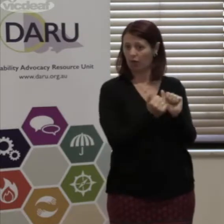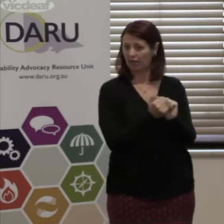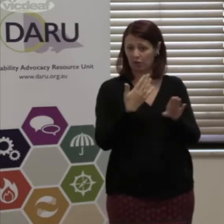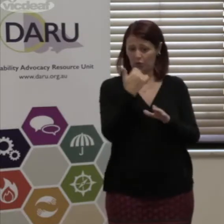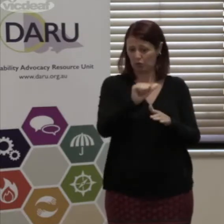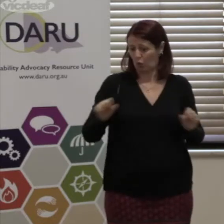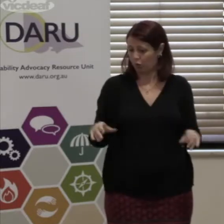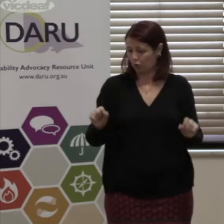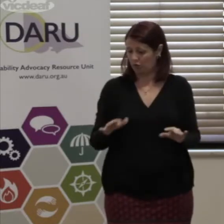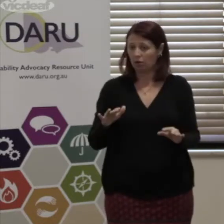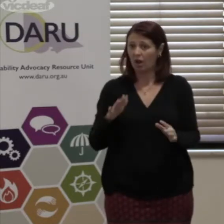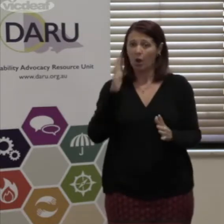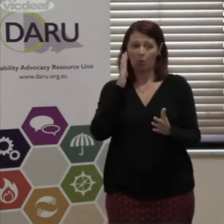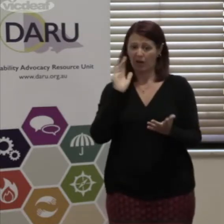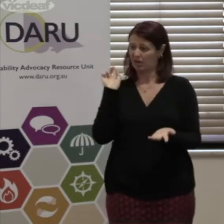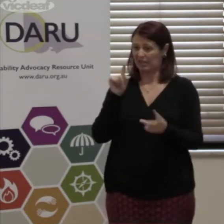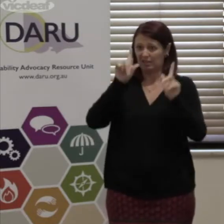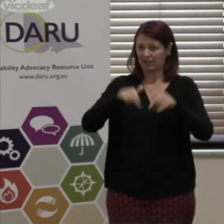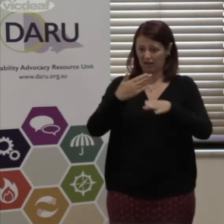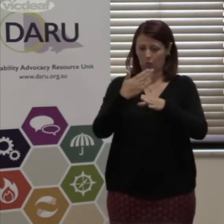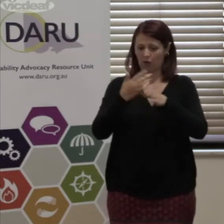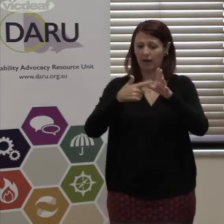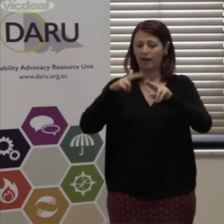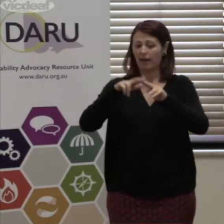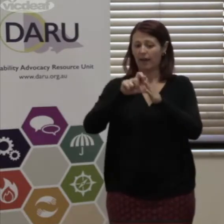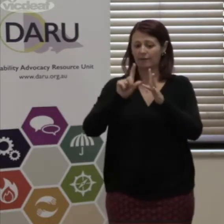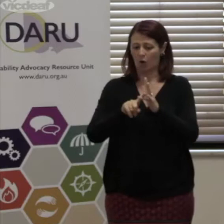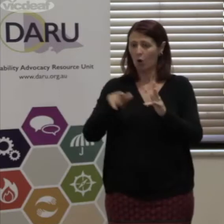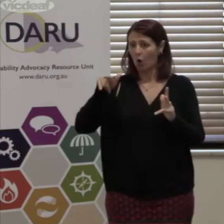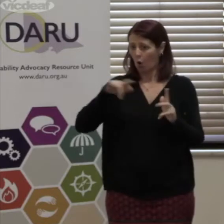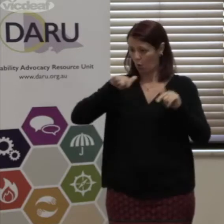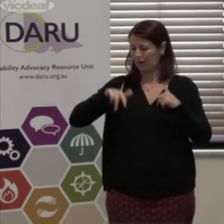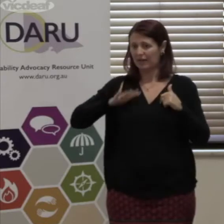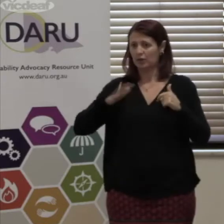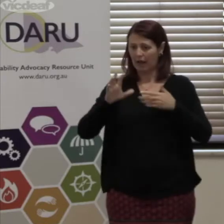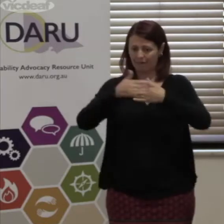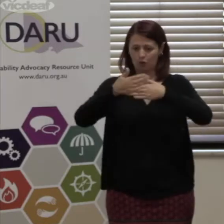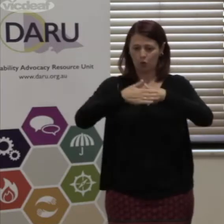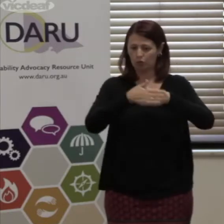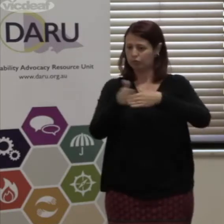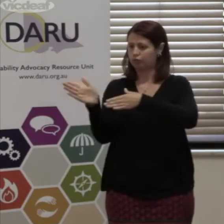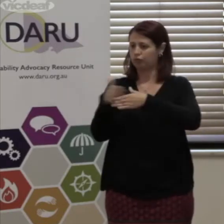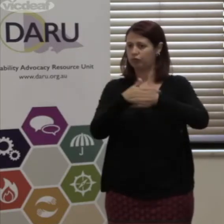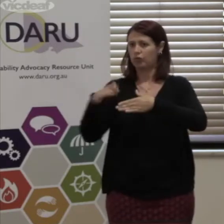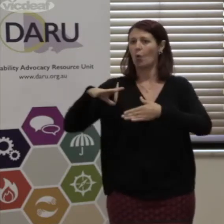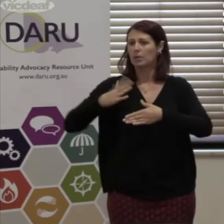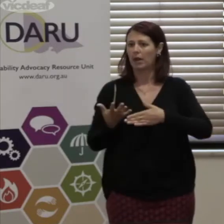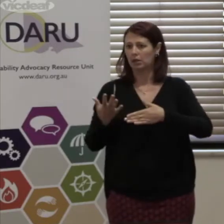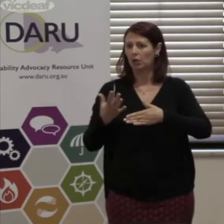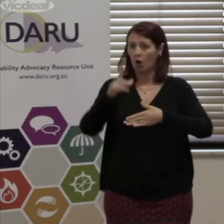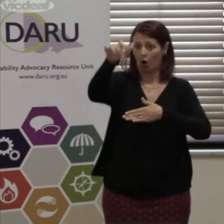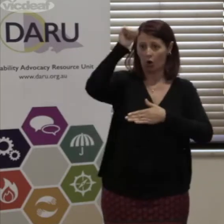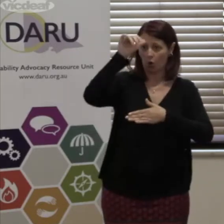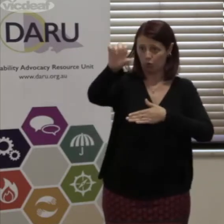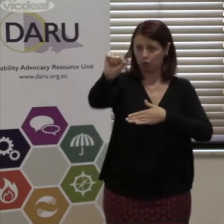uses a wheelchair, and when he started working at AFDO, we needed to get a self-opening door so he could get in and out the door. No, I know what